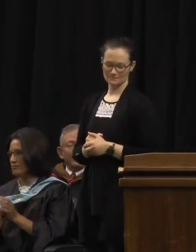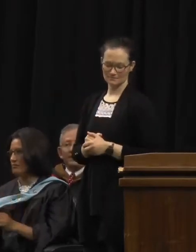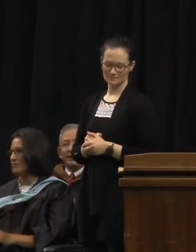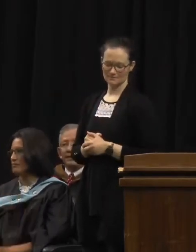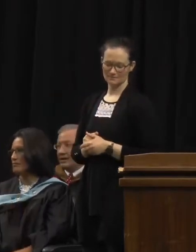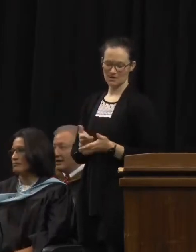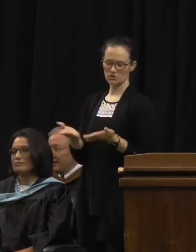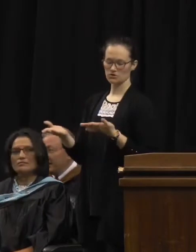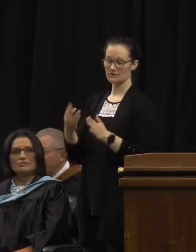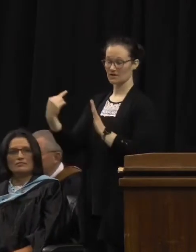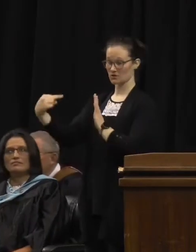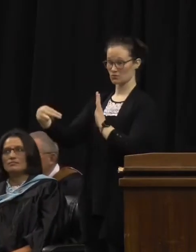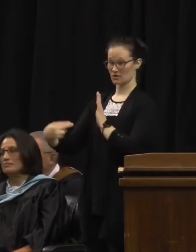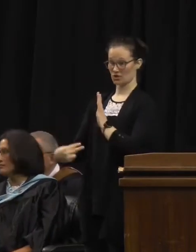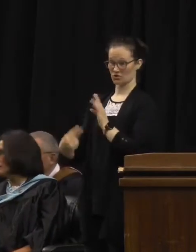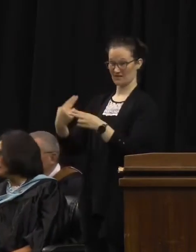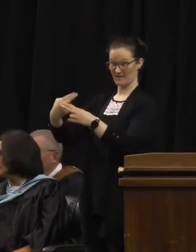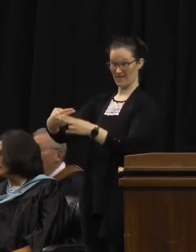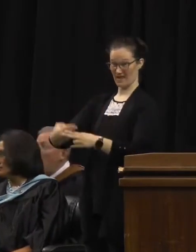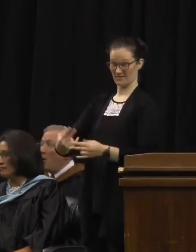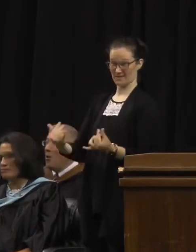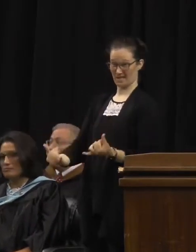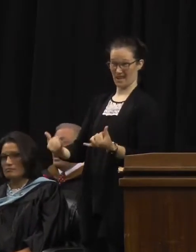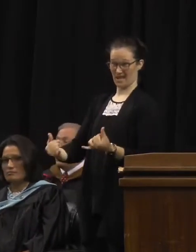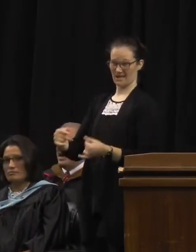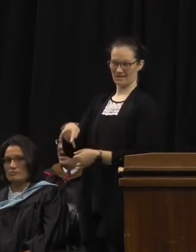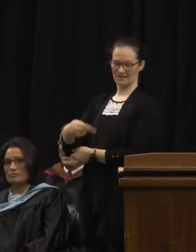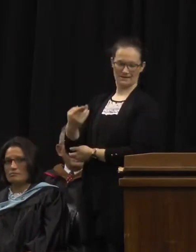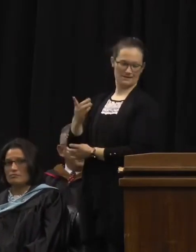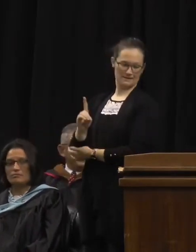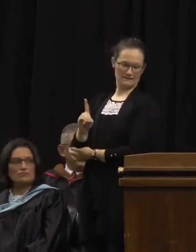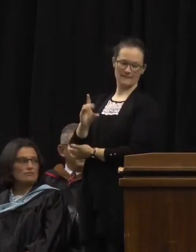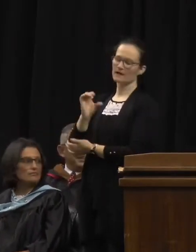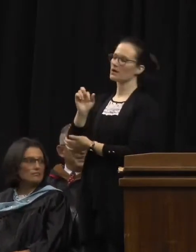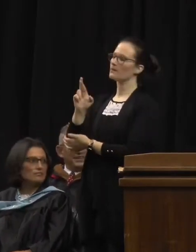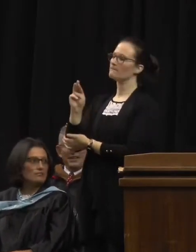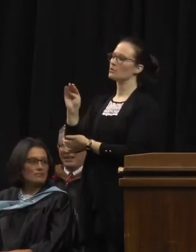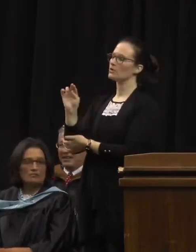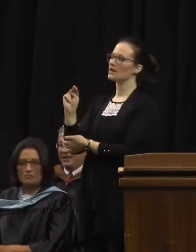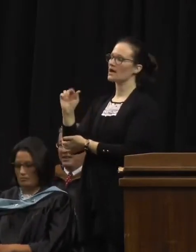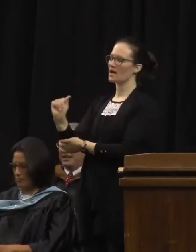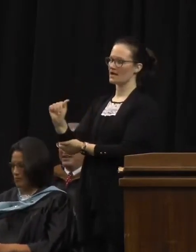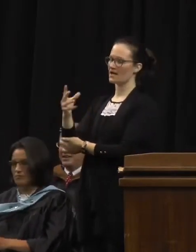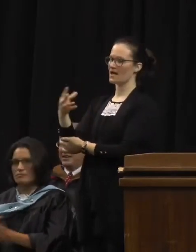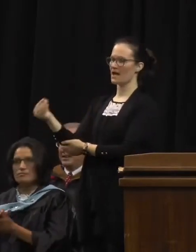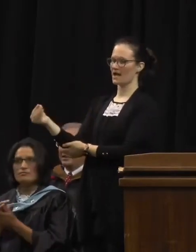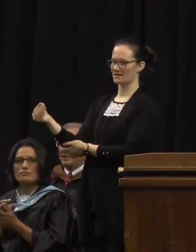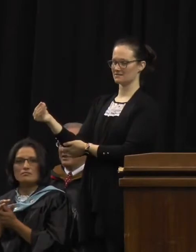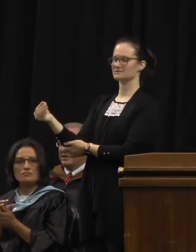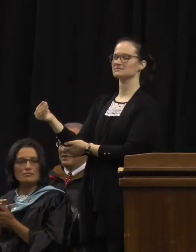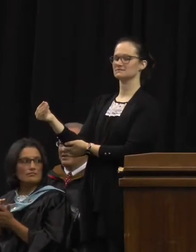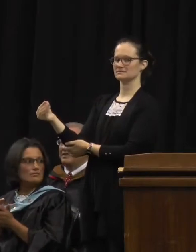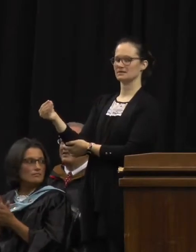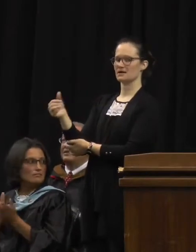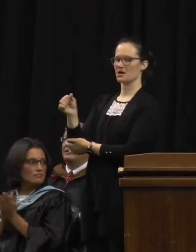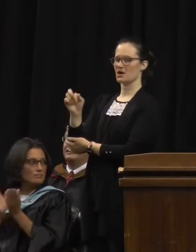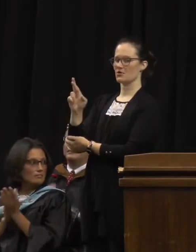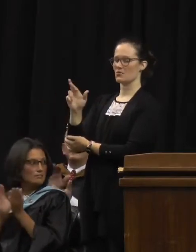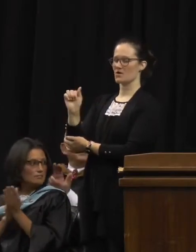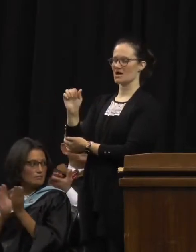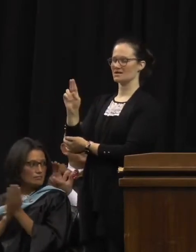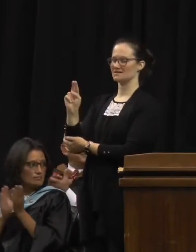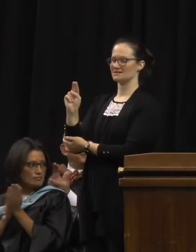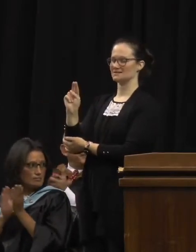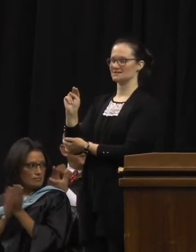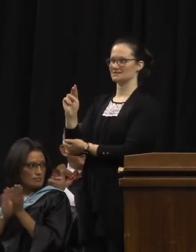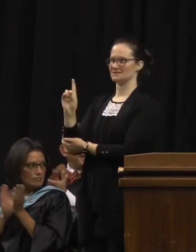Serving as readers this evening are Drs. Josefina Carmona and Mr. Jose Aranda.